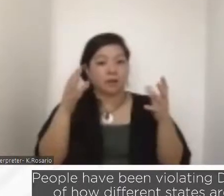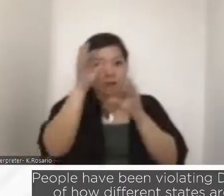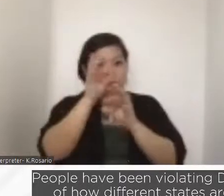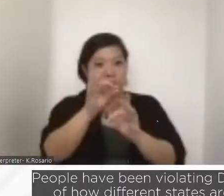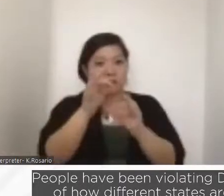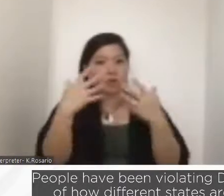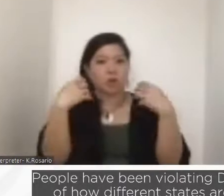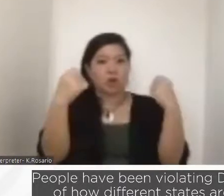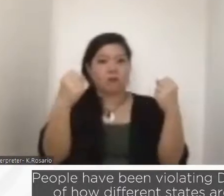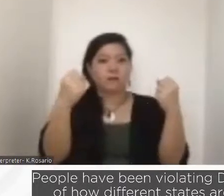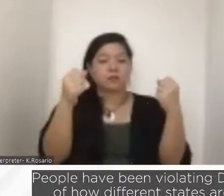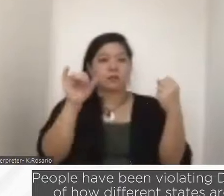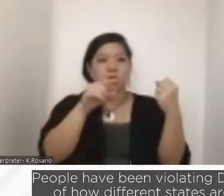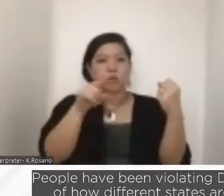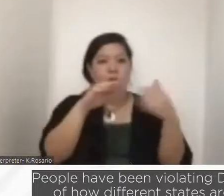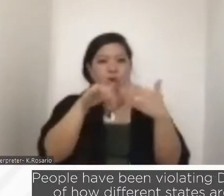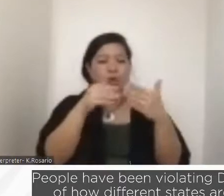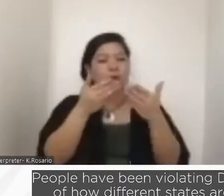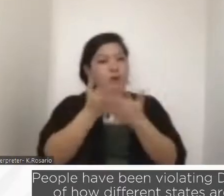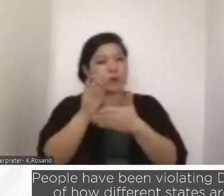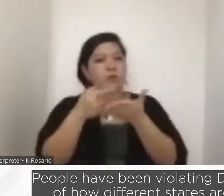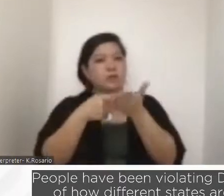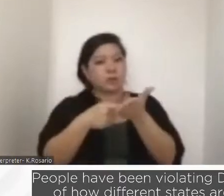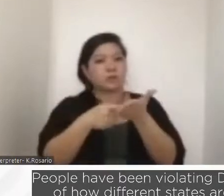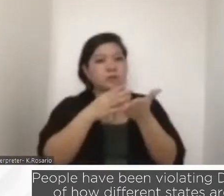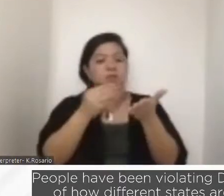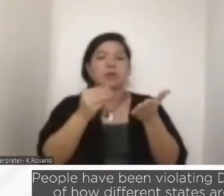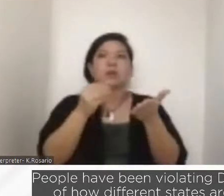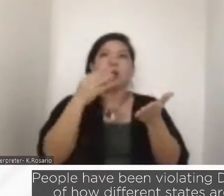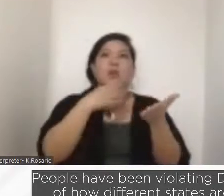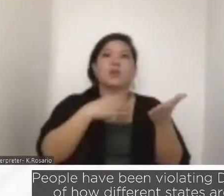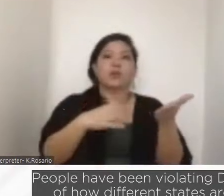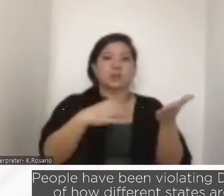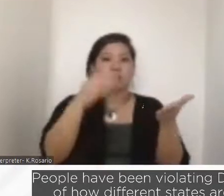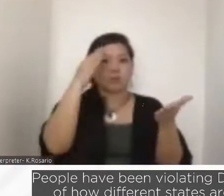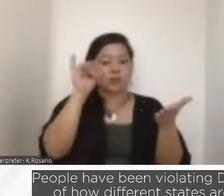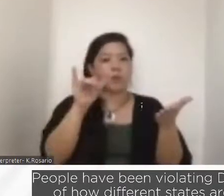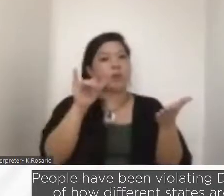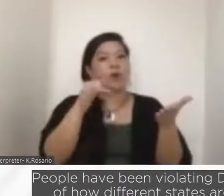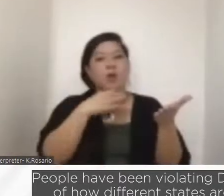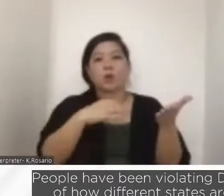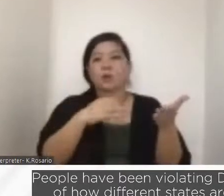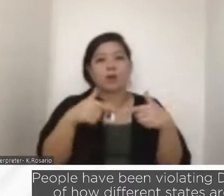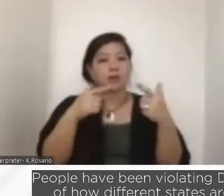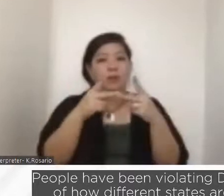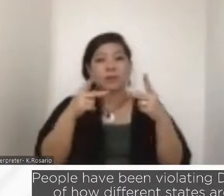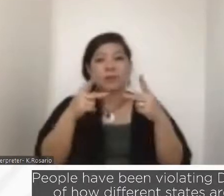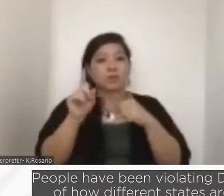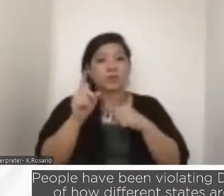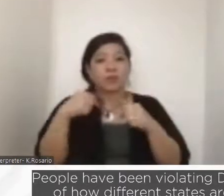confidence that you all will get through this. And I wish I lived in a place where we